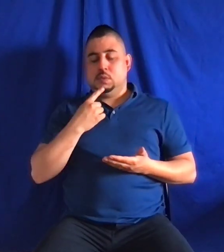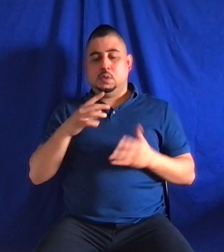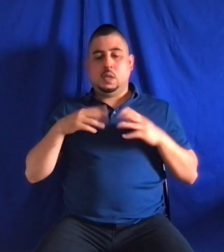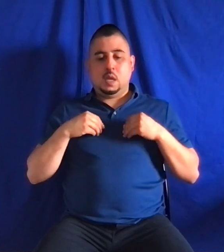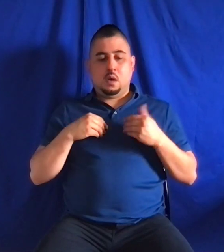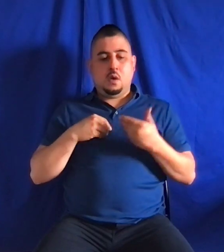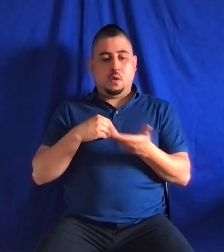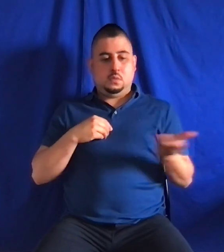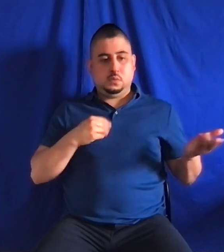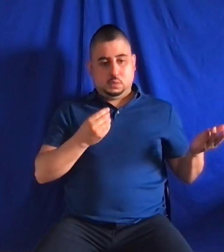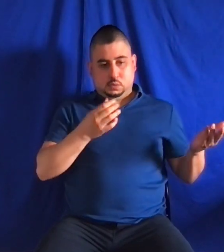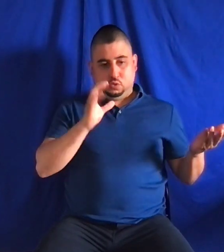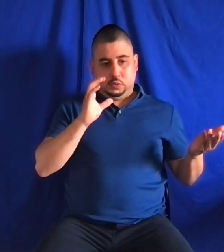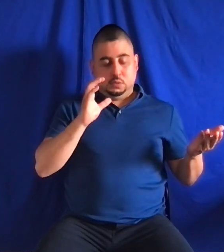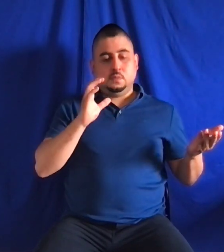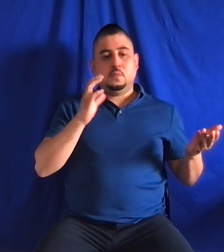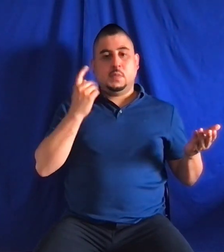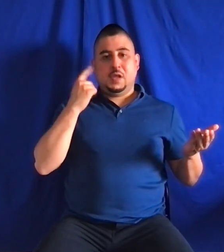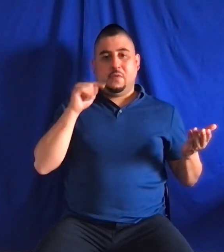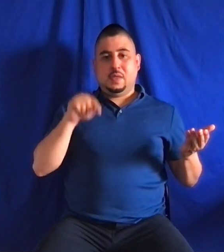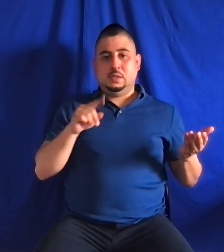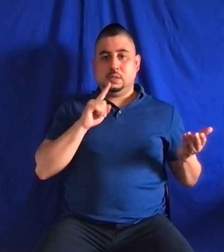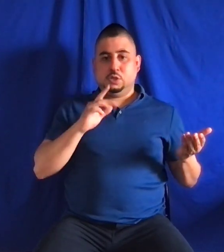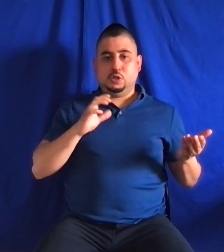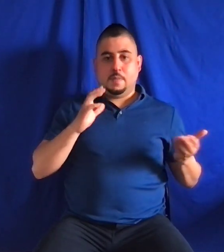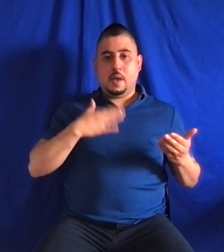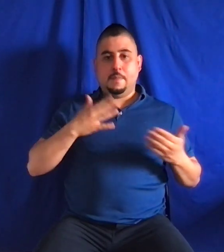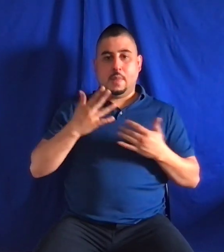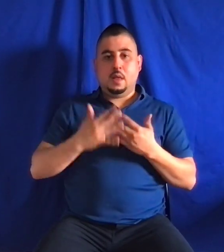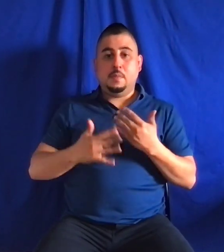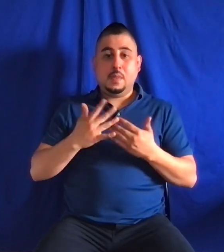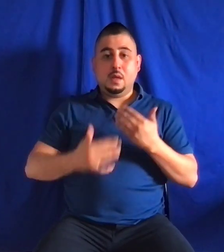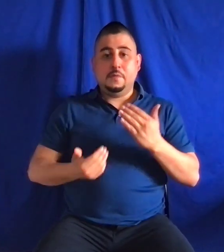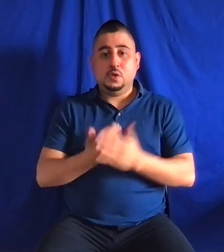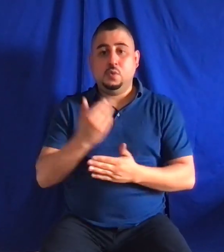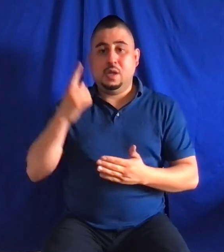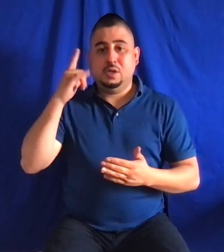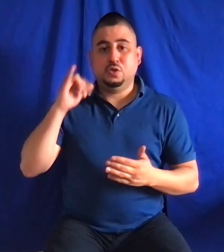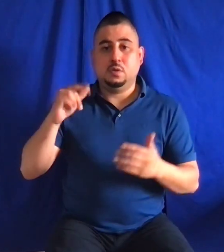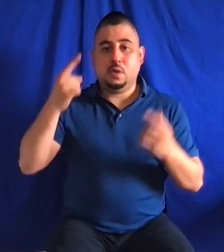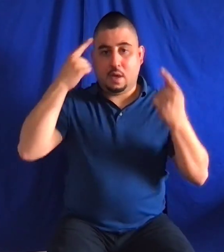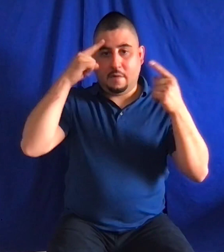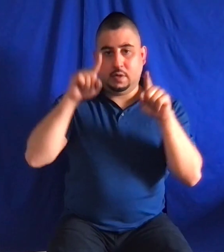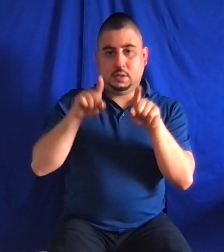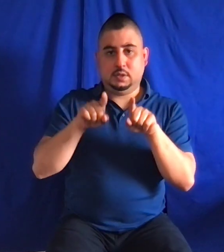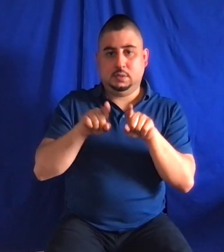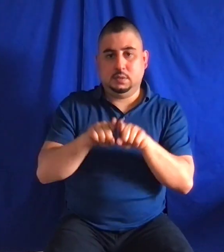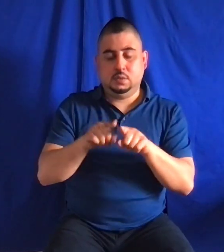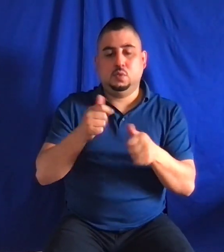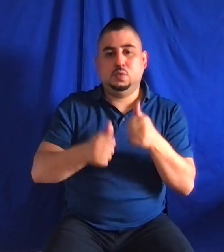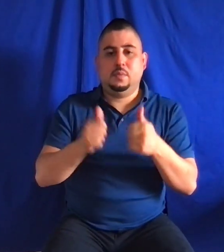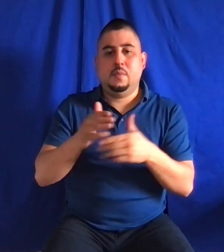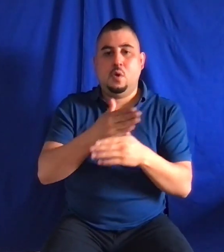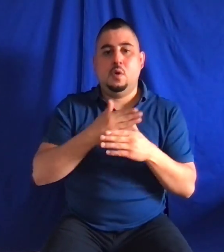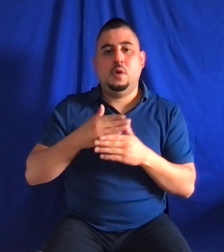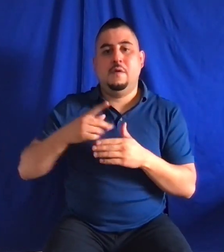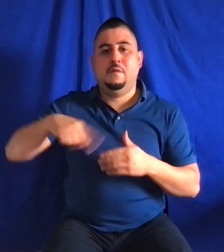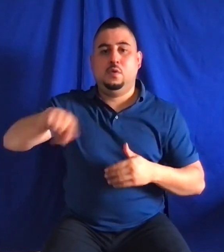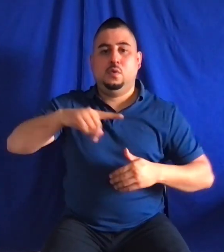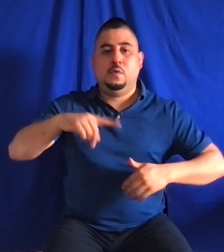of you, and drink from it, for this is the chalice of my blood, the blood of the new and eternal covenant, which will be poured out for you and for